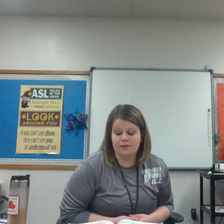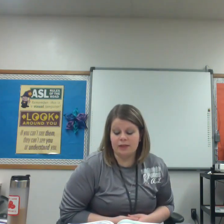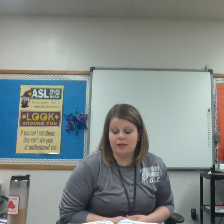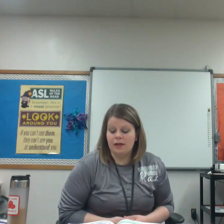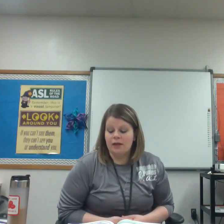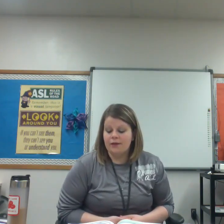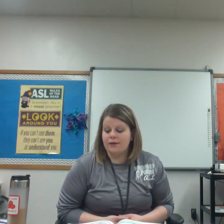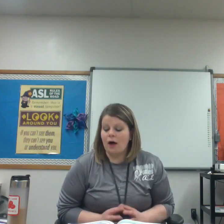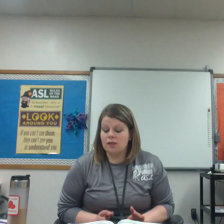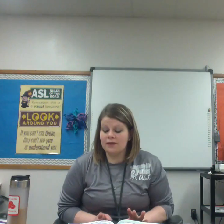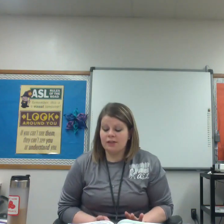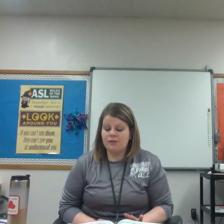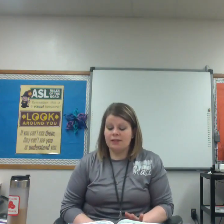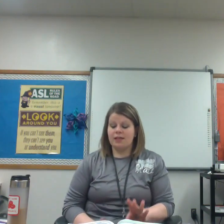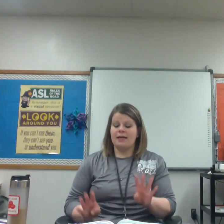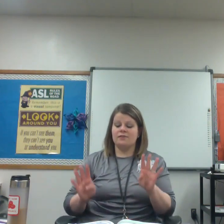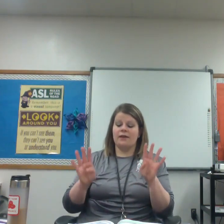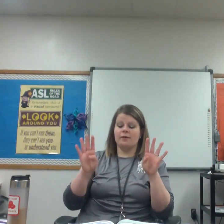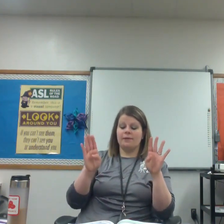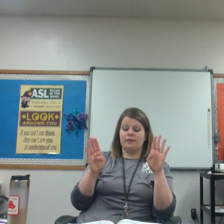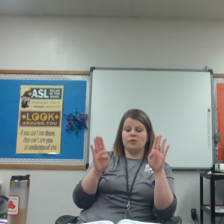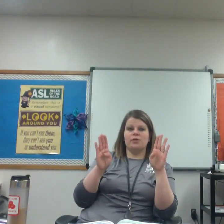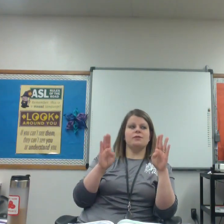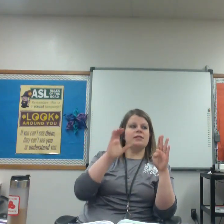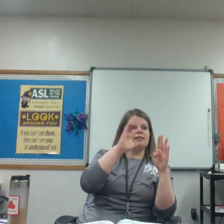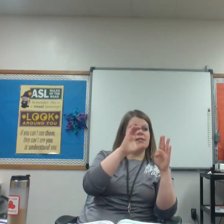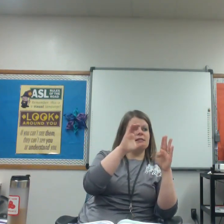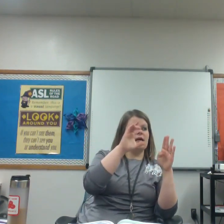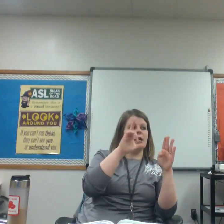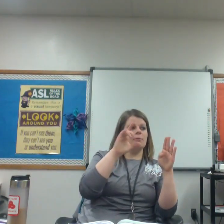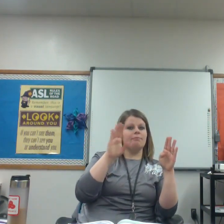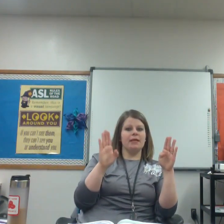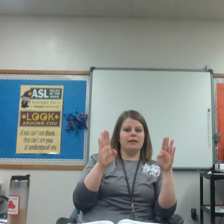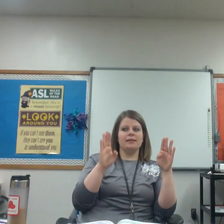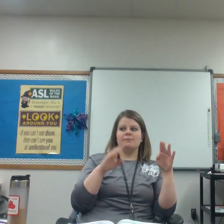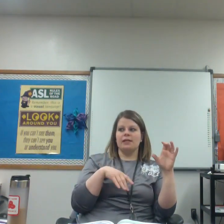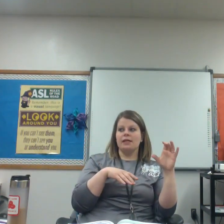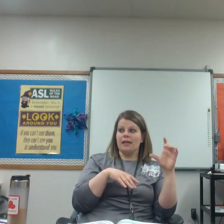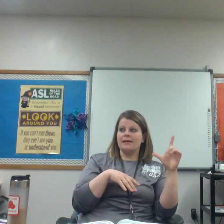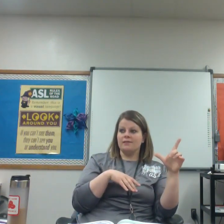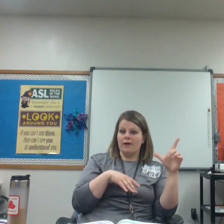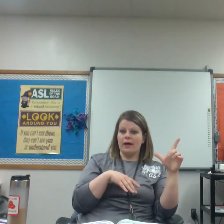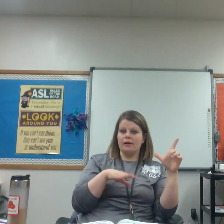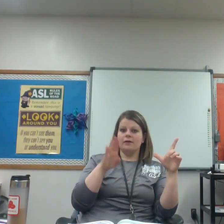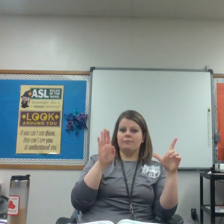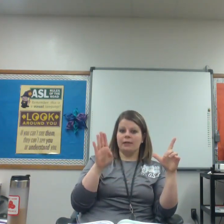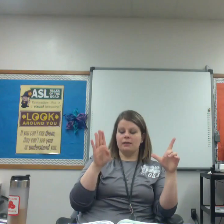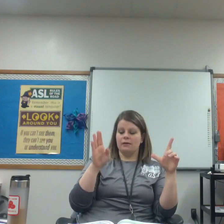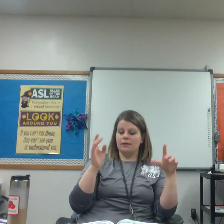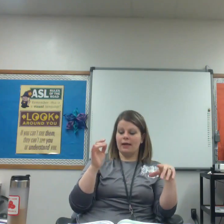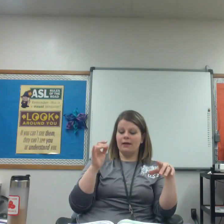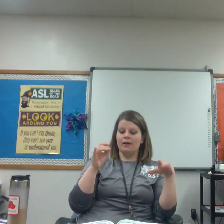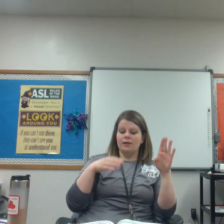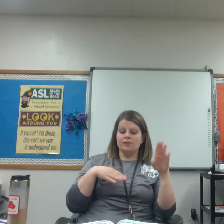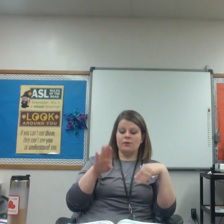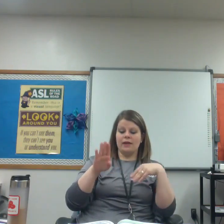using, all of these are using the classifier B. So when you see CLB, it's meaning classifier B. Okay, so